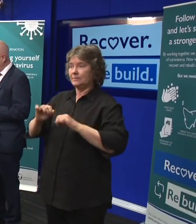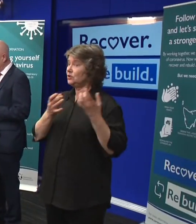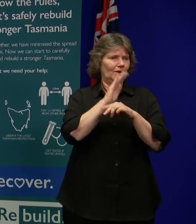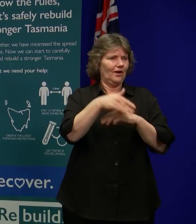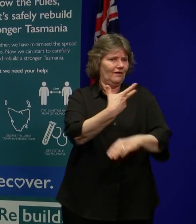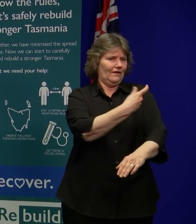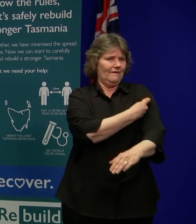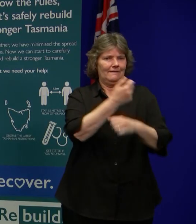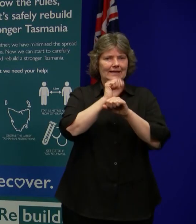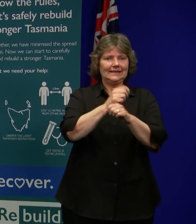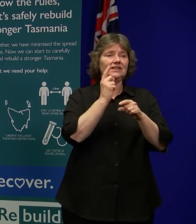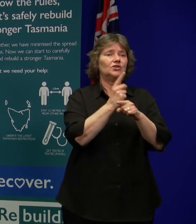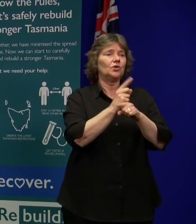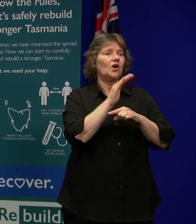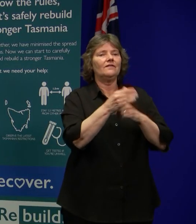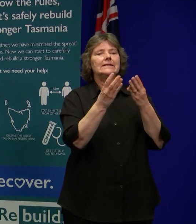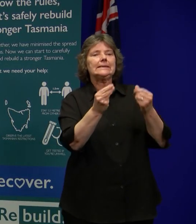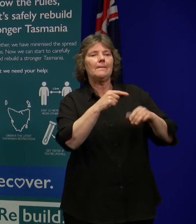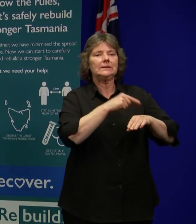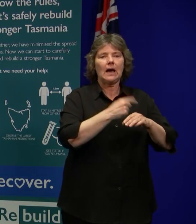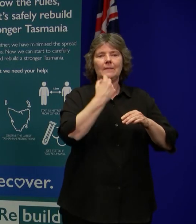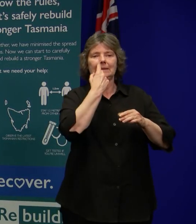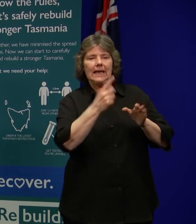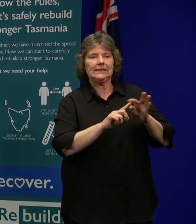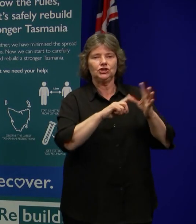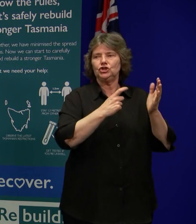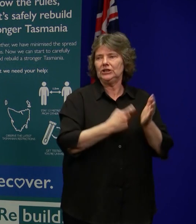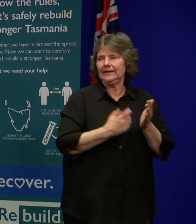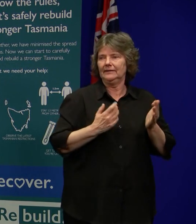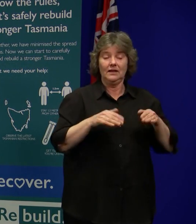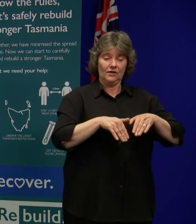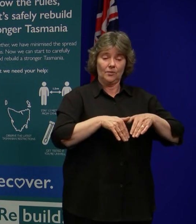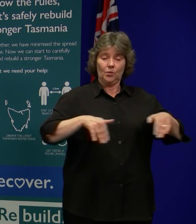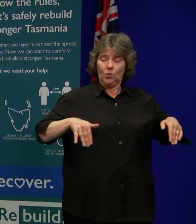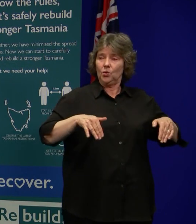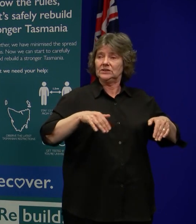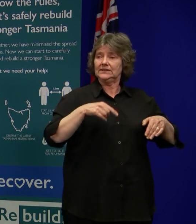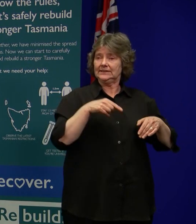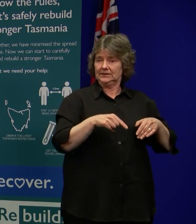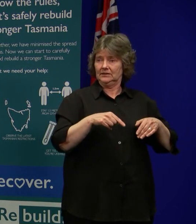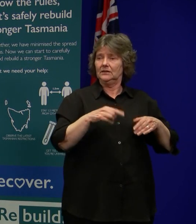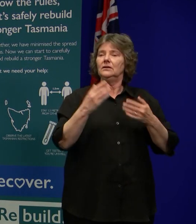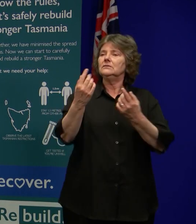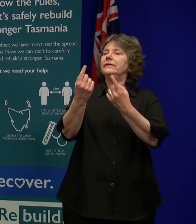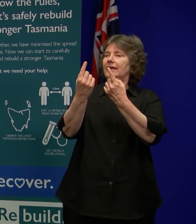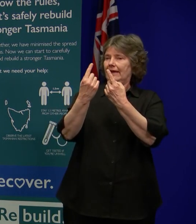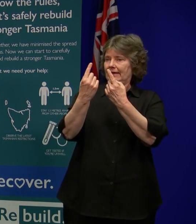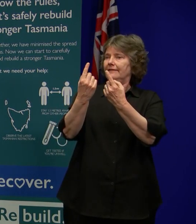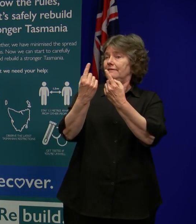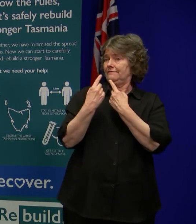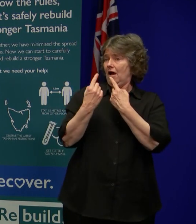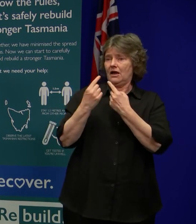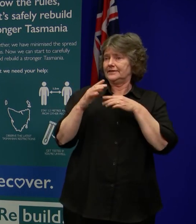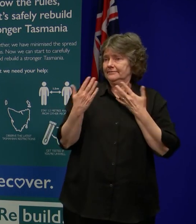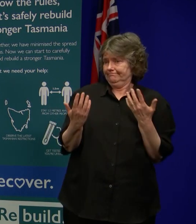date. The timing of our borders was as a result of taking advice in terms of ensuring that we had the public health risk